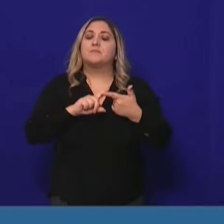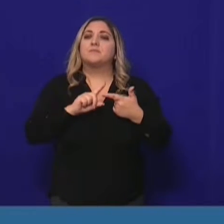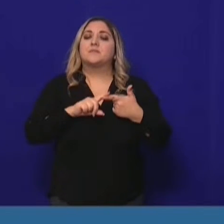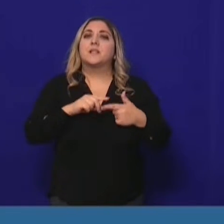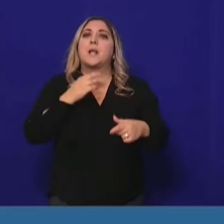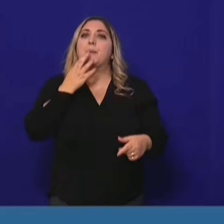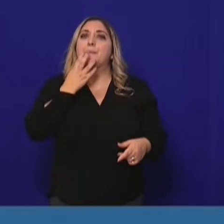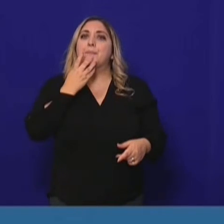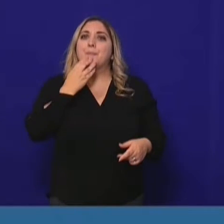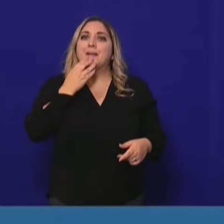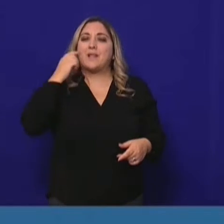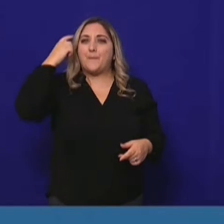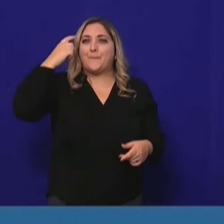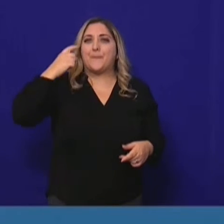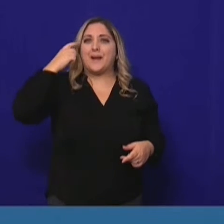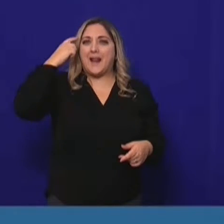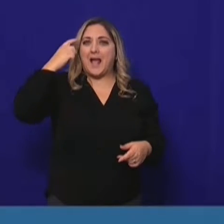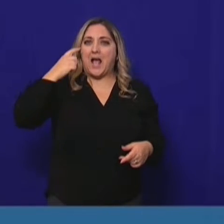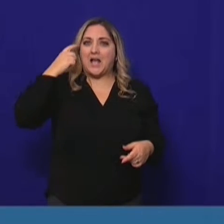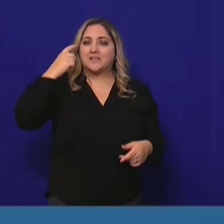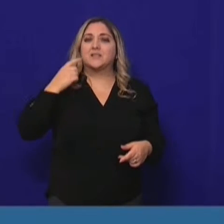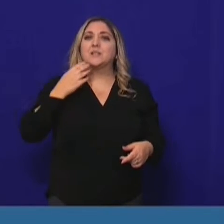oħra fl-istrateġija